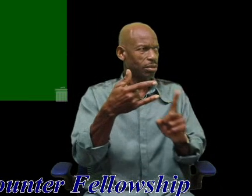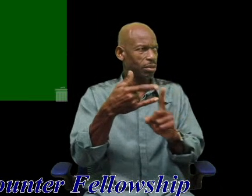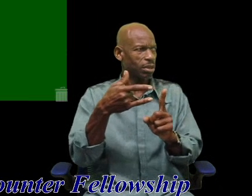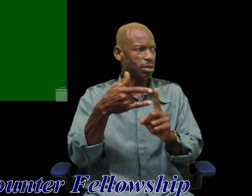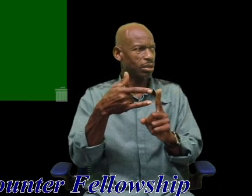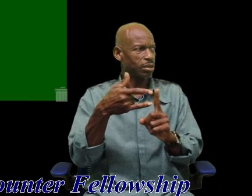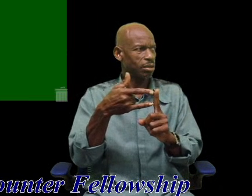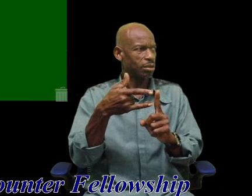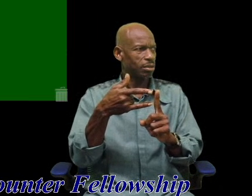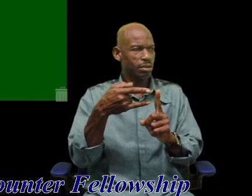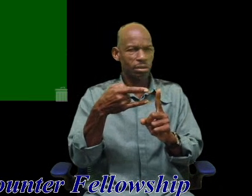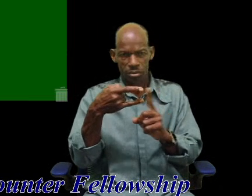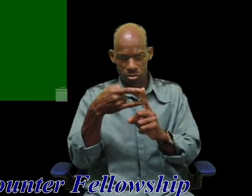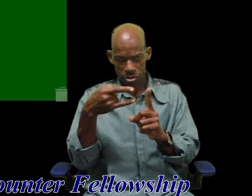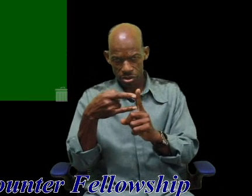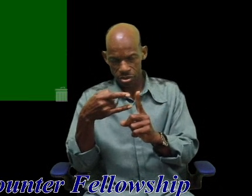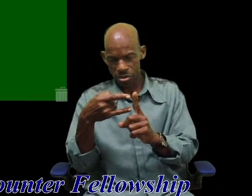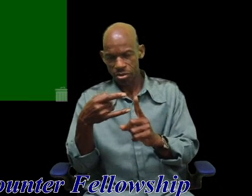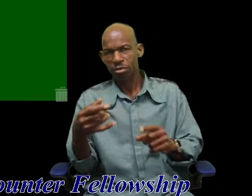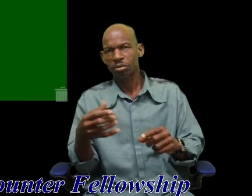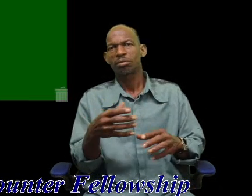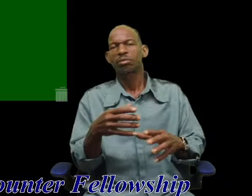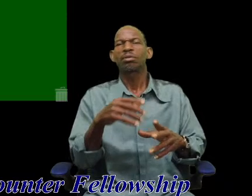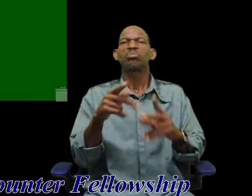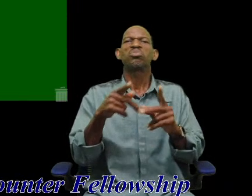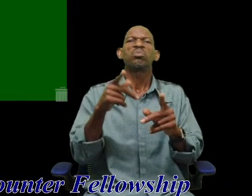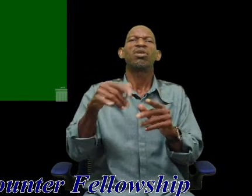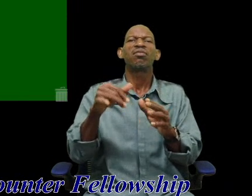and we were relating it to